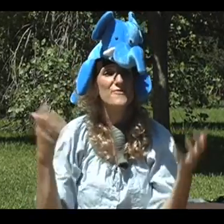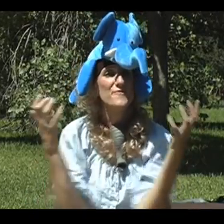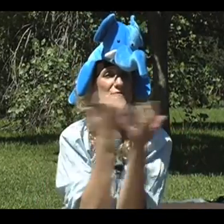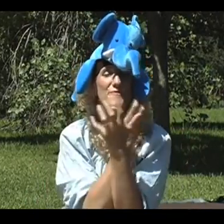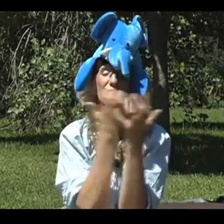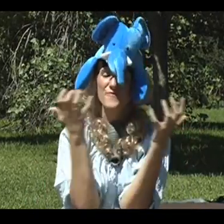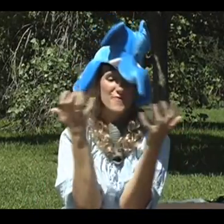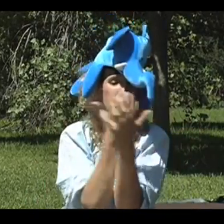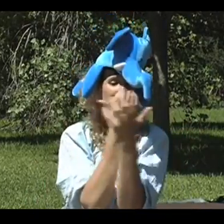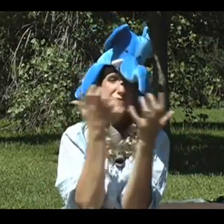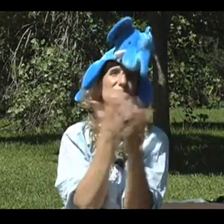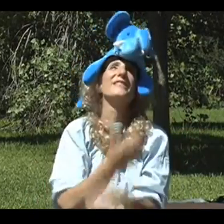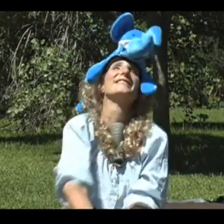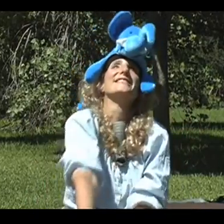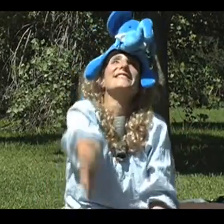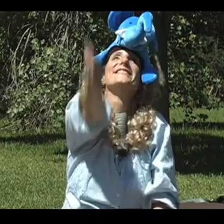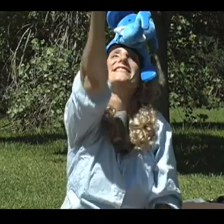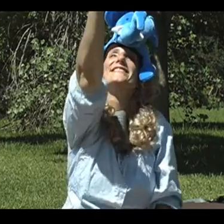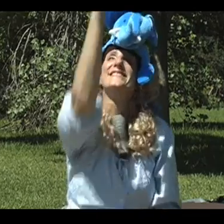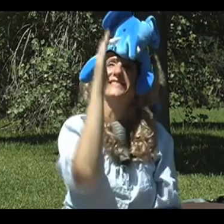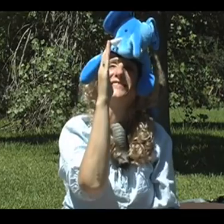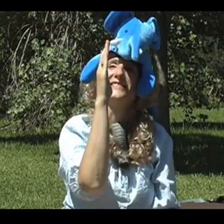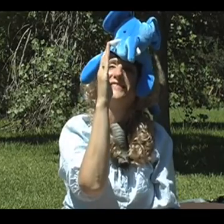Ooh, God is awesome. Our God.